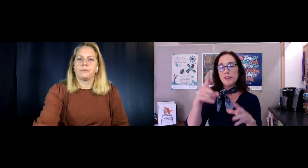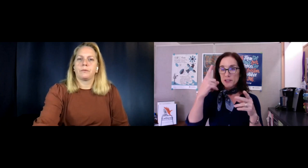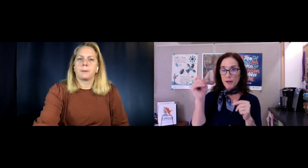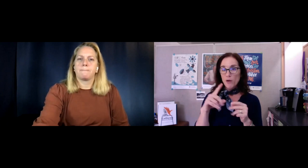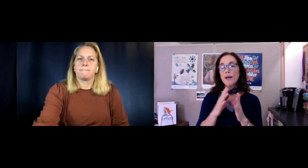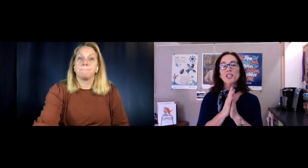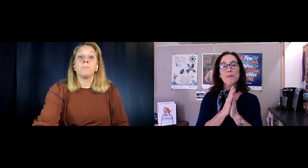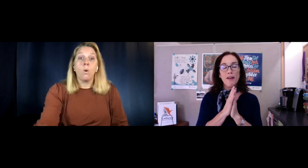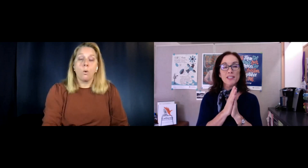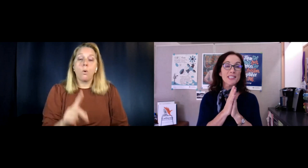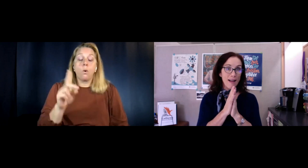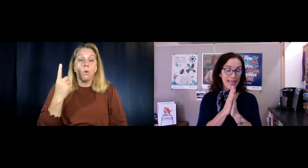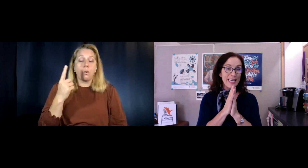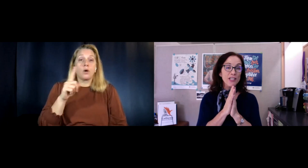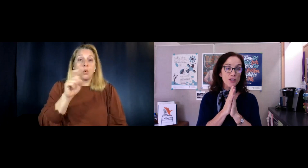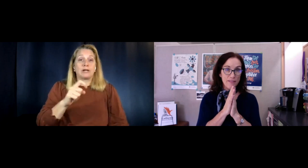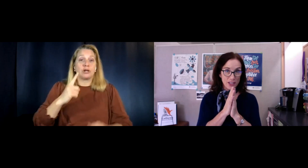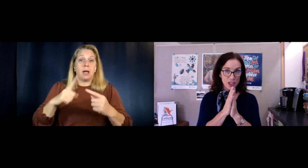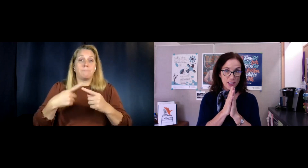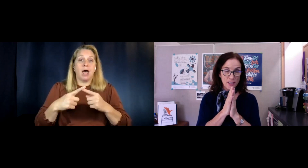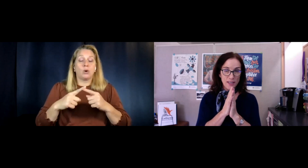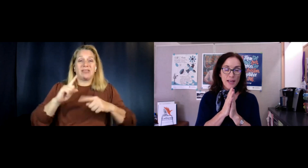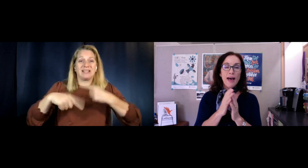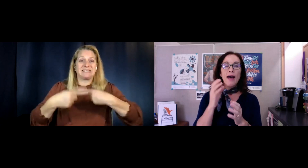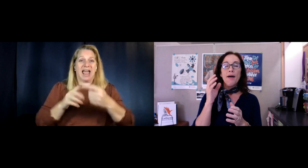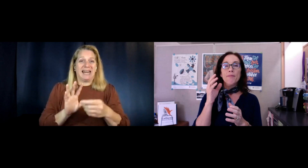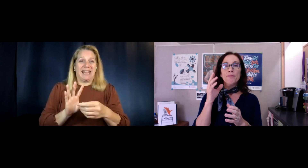Oh, there's a question about the sign intervention.